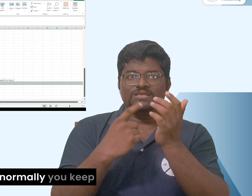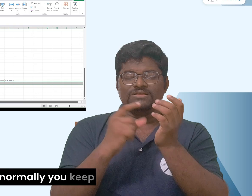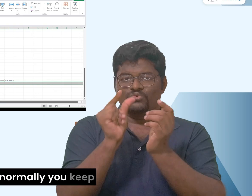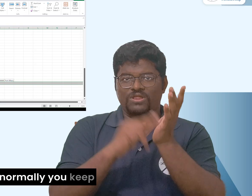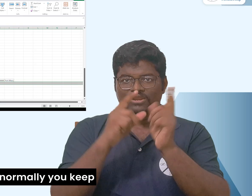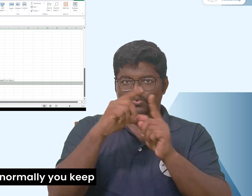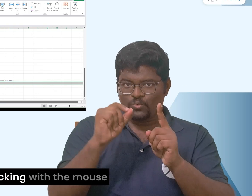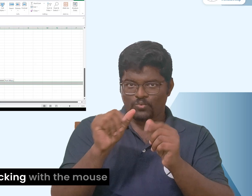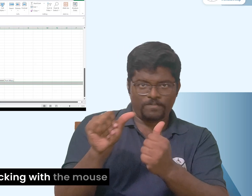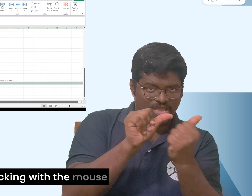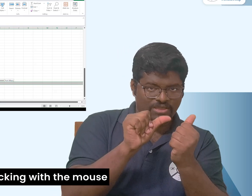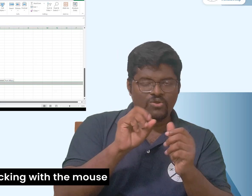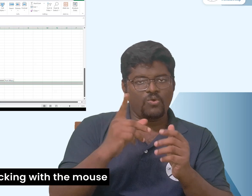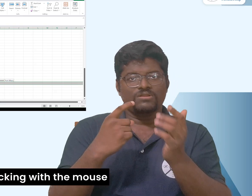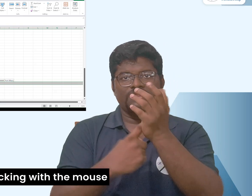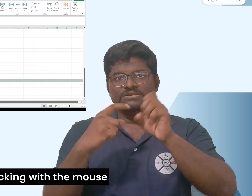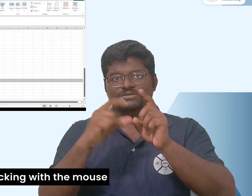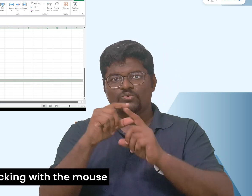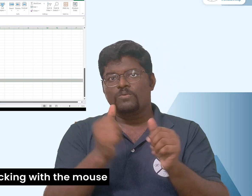Normally, you keep clicking with the mouse.